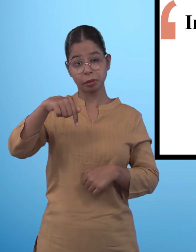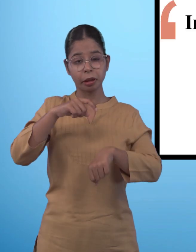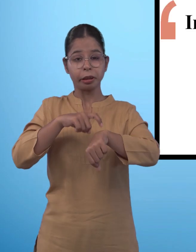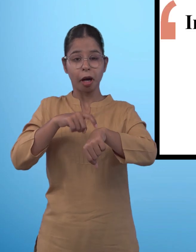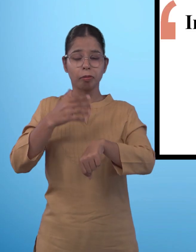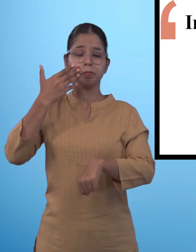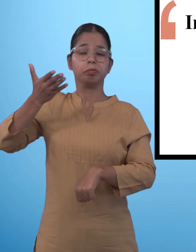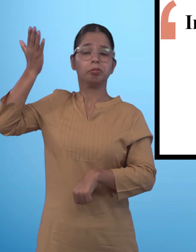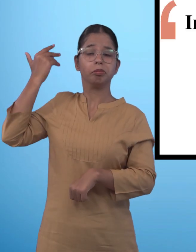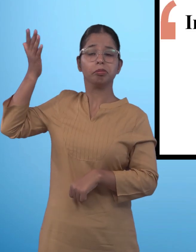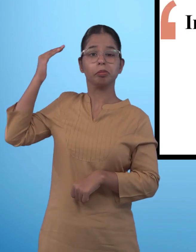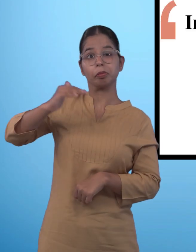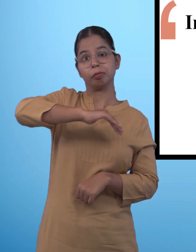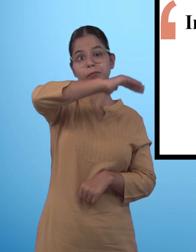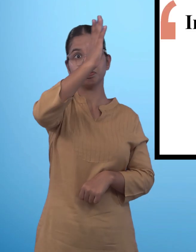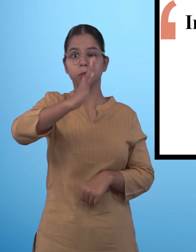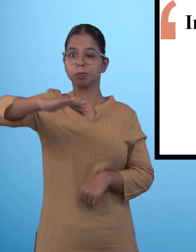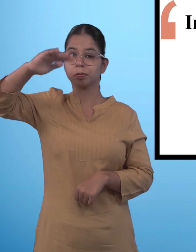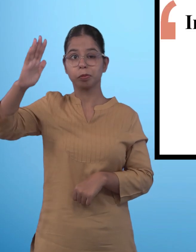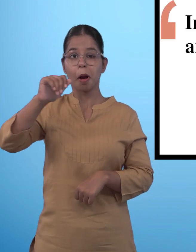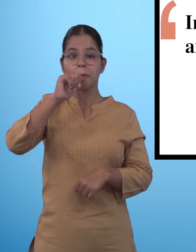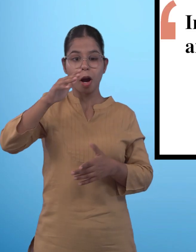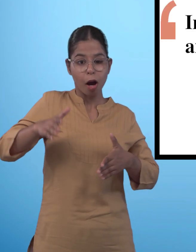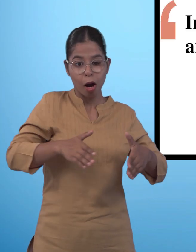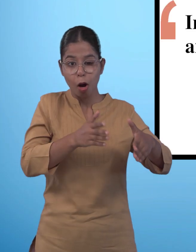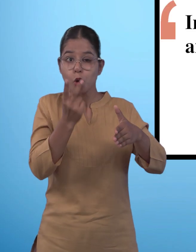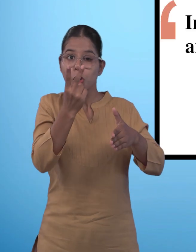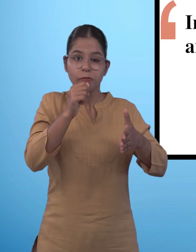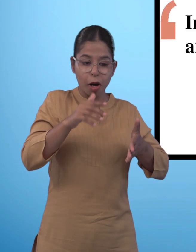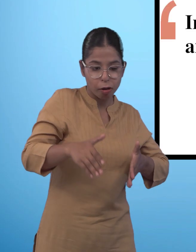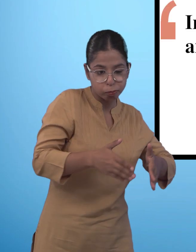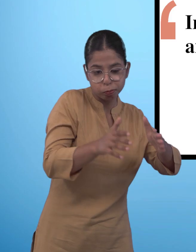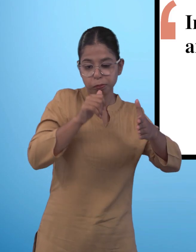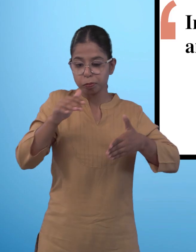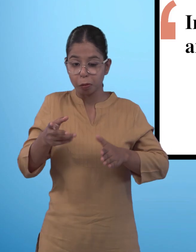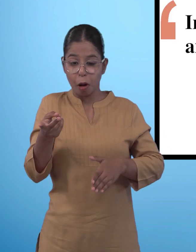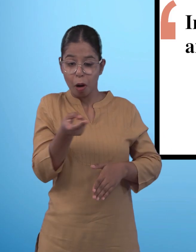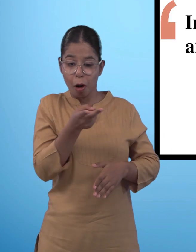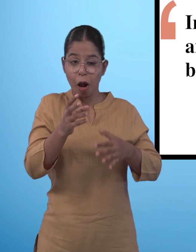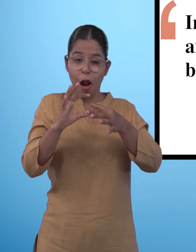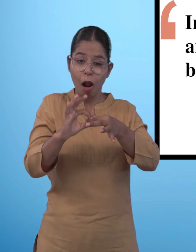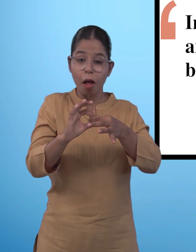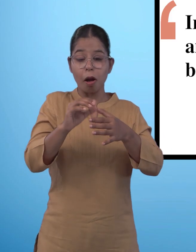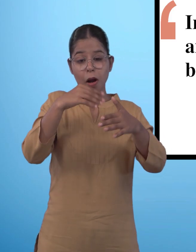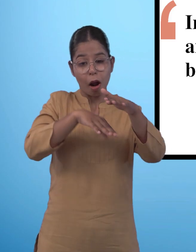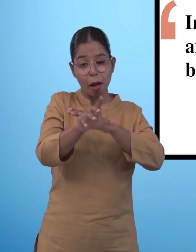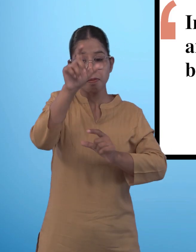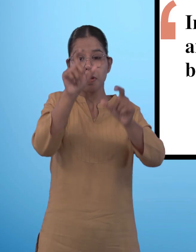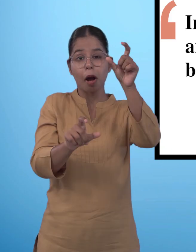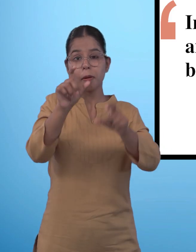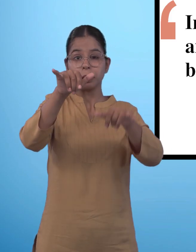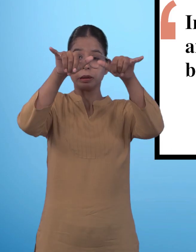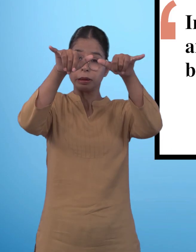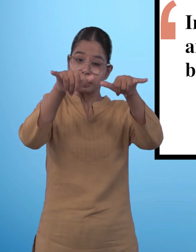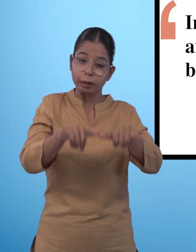In India, at a very early time, the spiritual and cultural unity was made complete and became the very stuff of